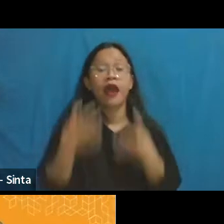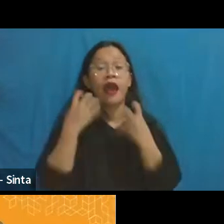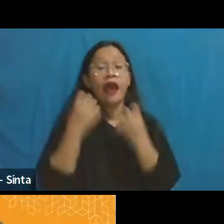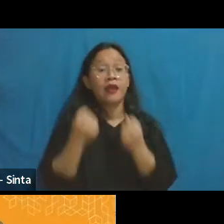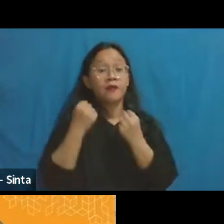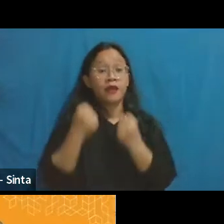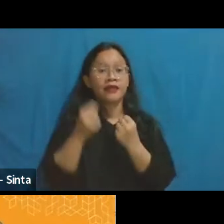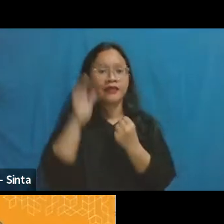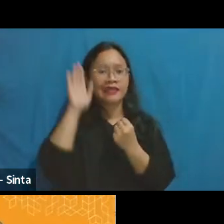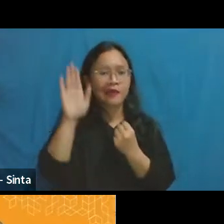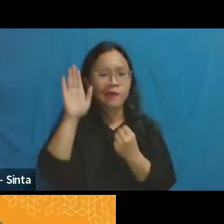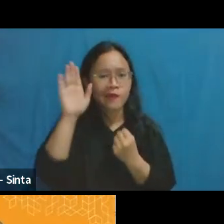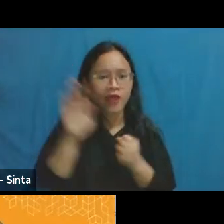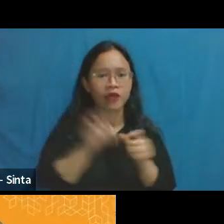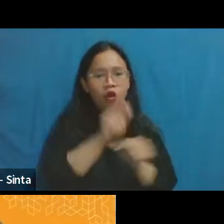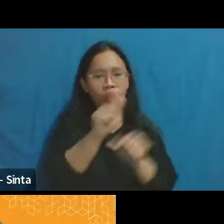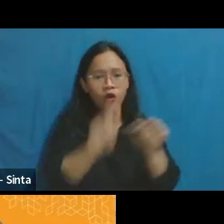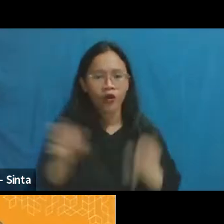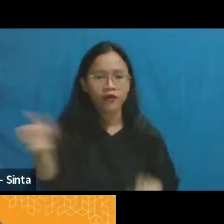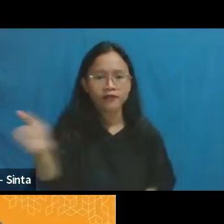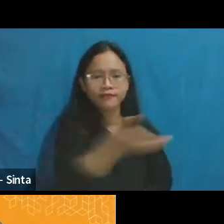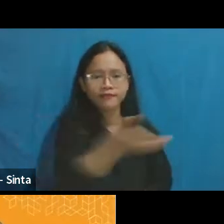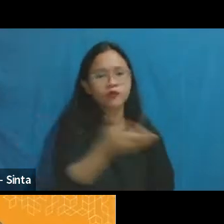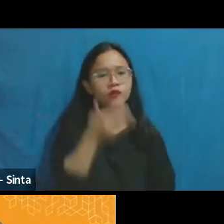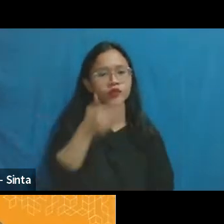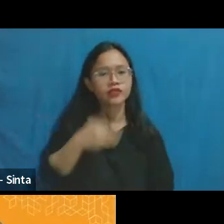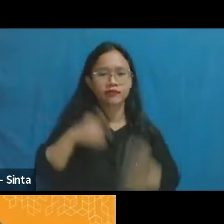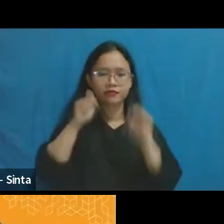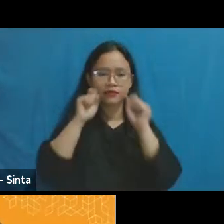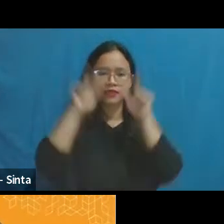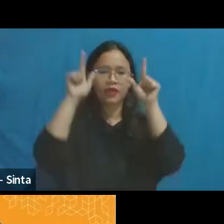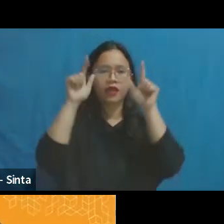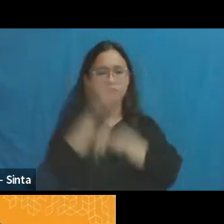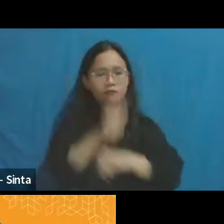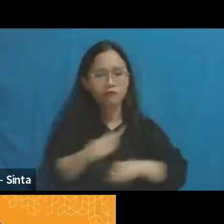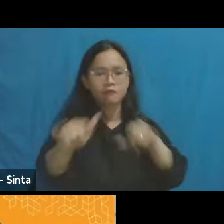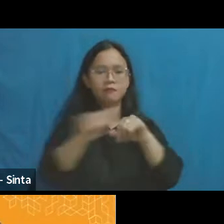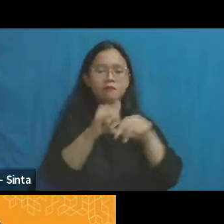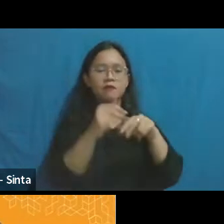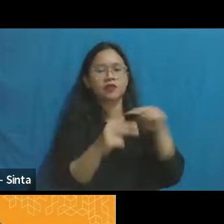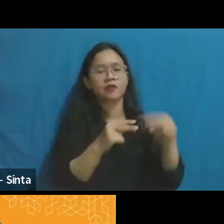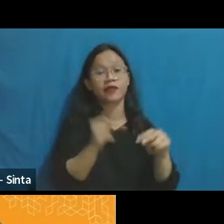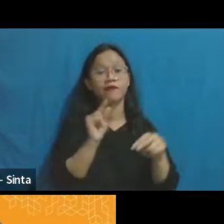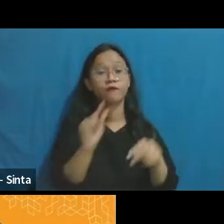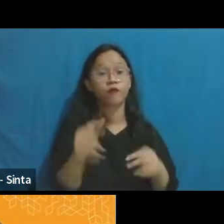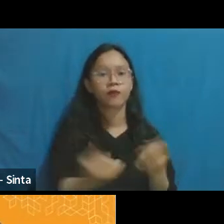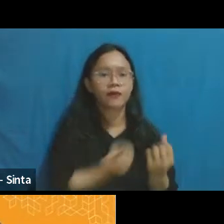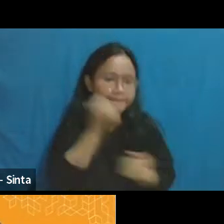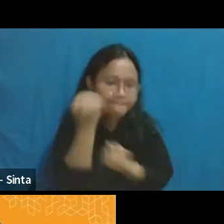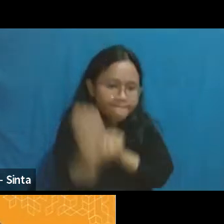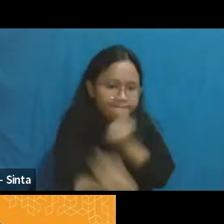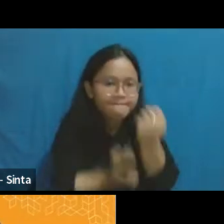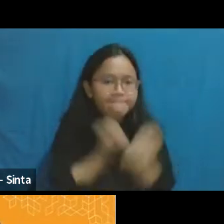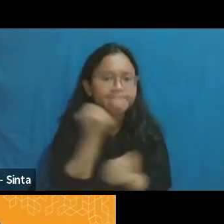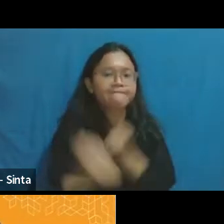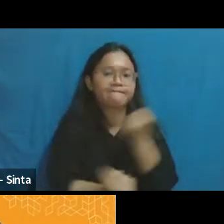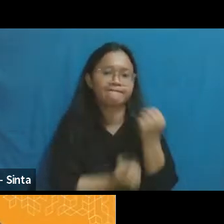consciousness among the people of West Papua to fight for their rights, and they are continuously being attacked and continuously